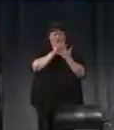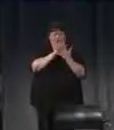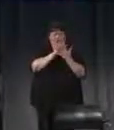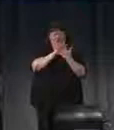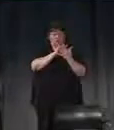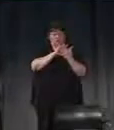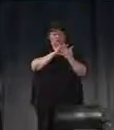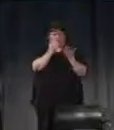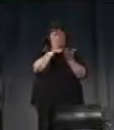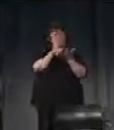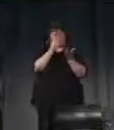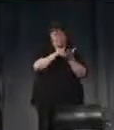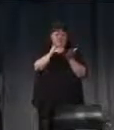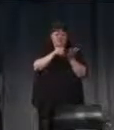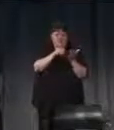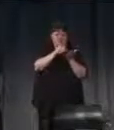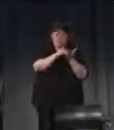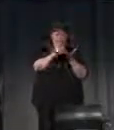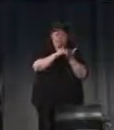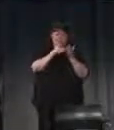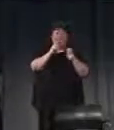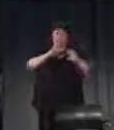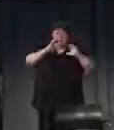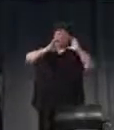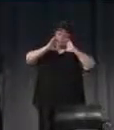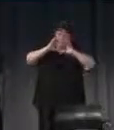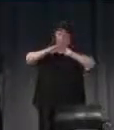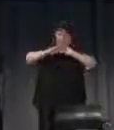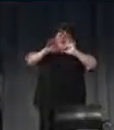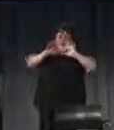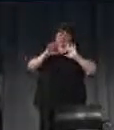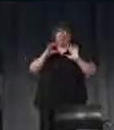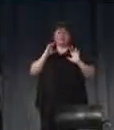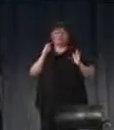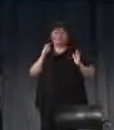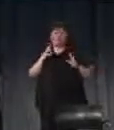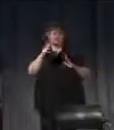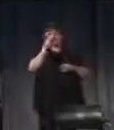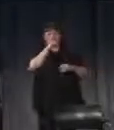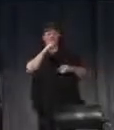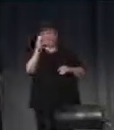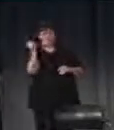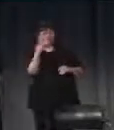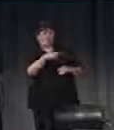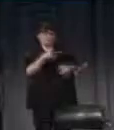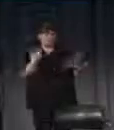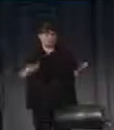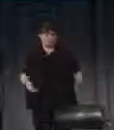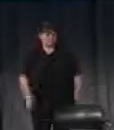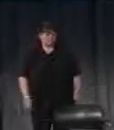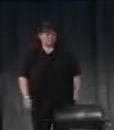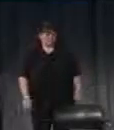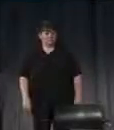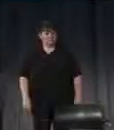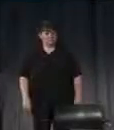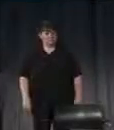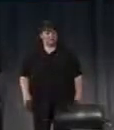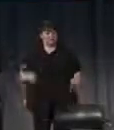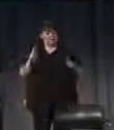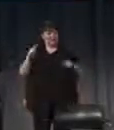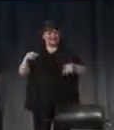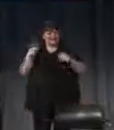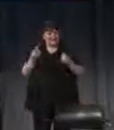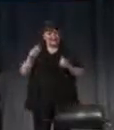this reverb in order to communicate through mechanical means. So I guess if I have a question here, it is whether in the